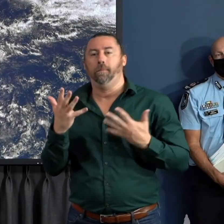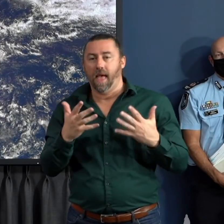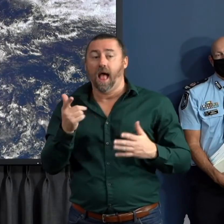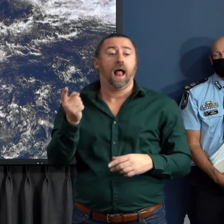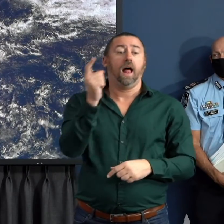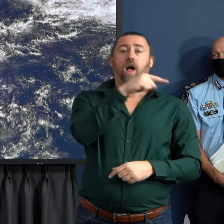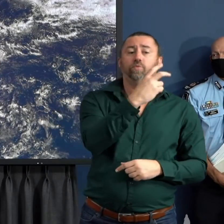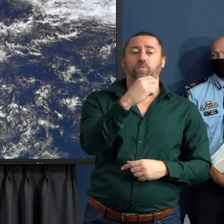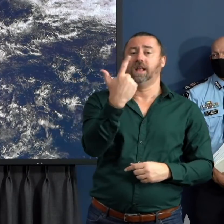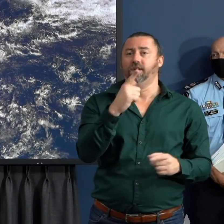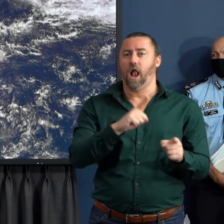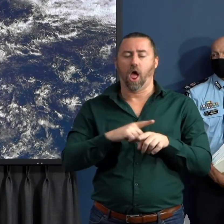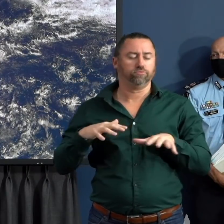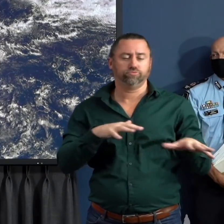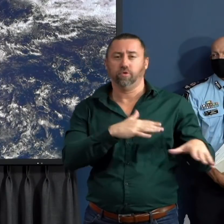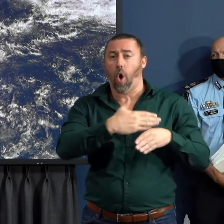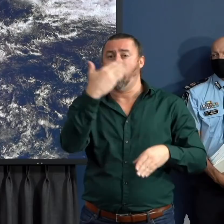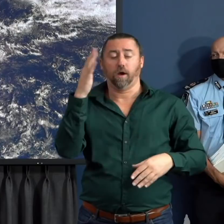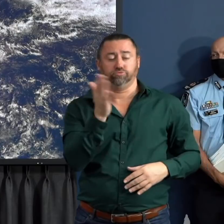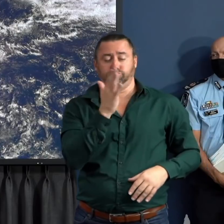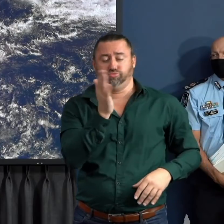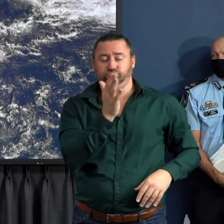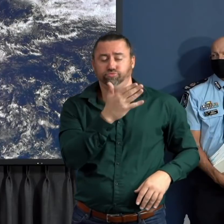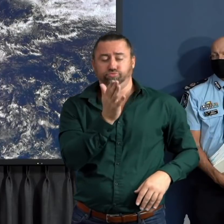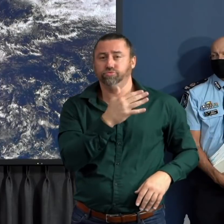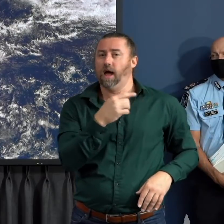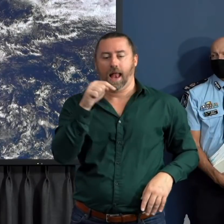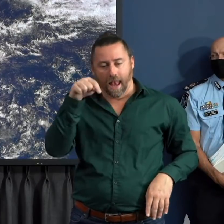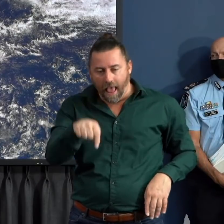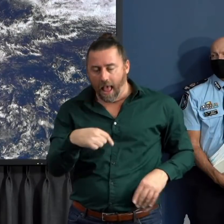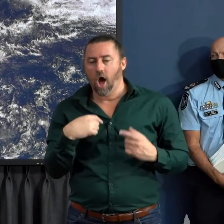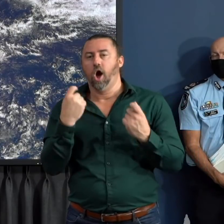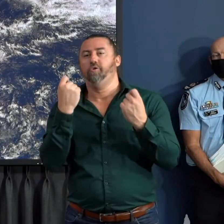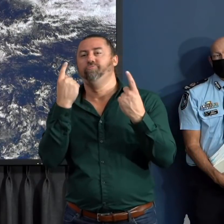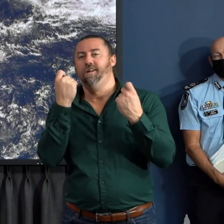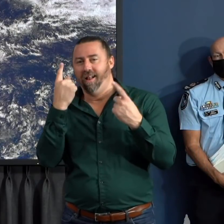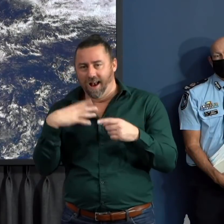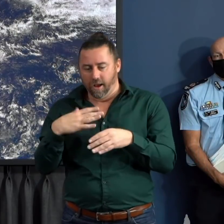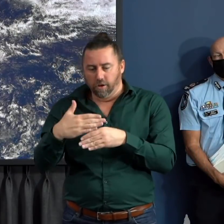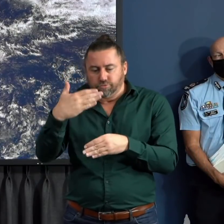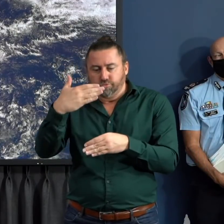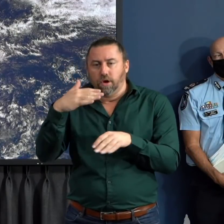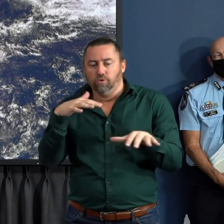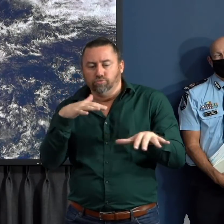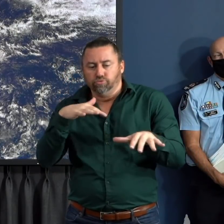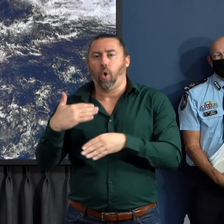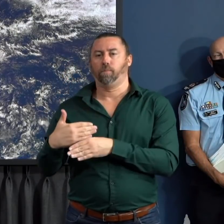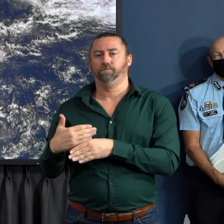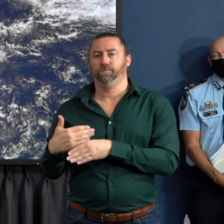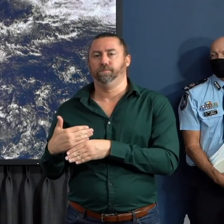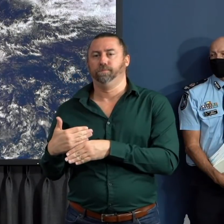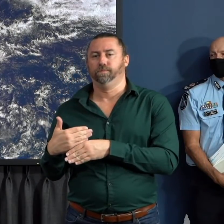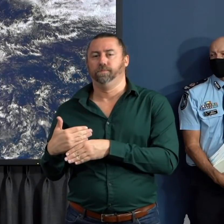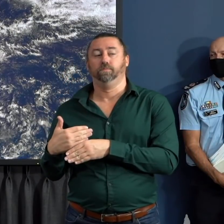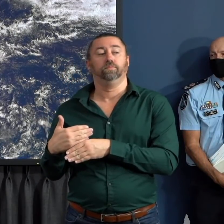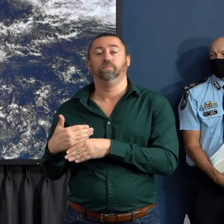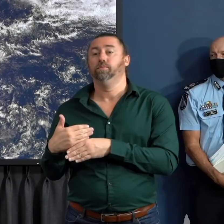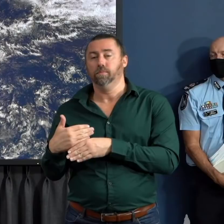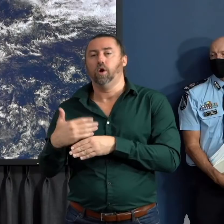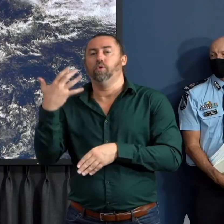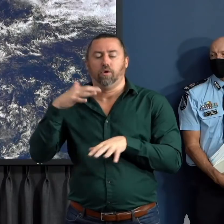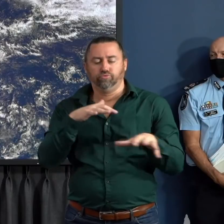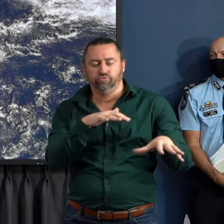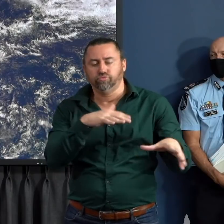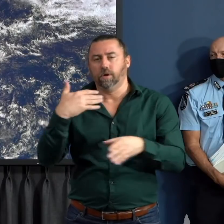That is safety for SEQ residents. Now, because we've had so much water, our